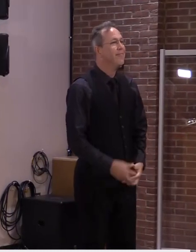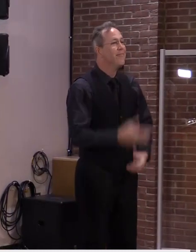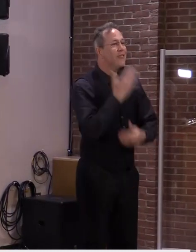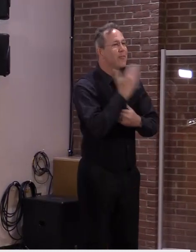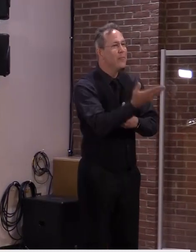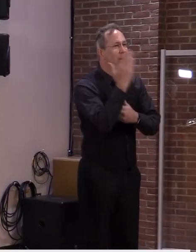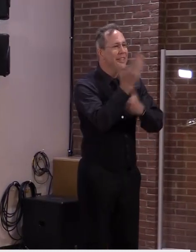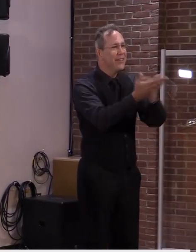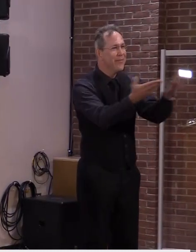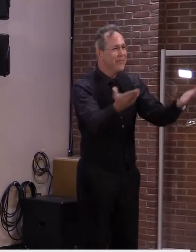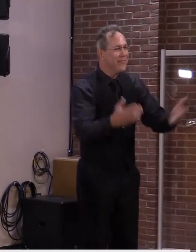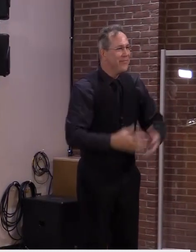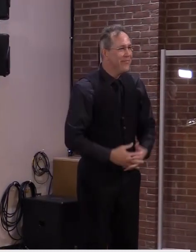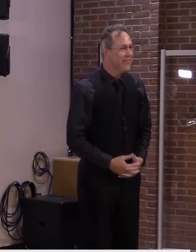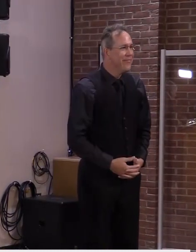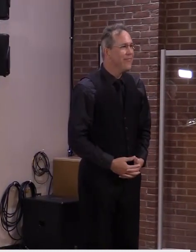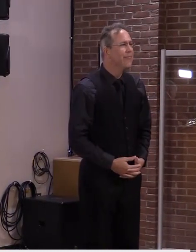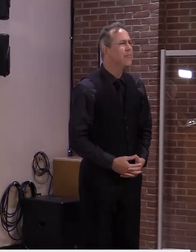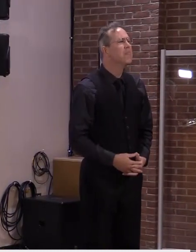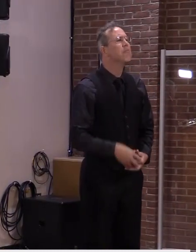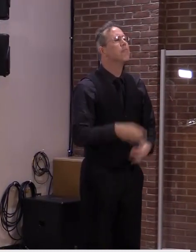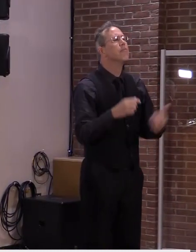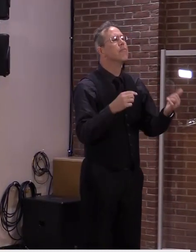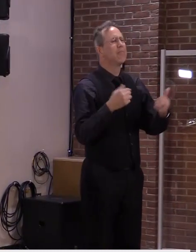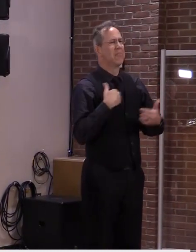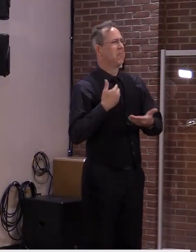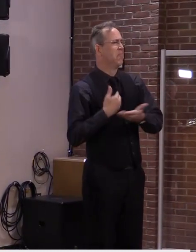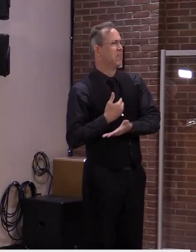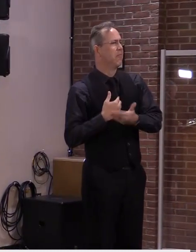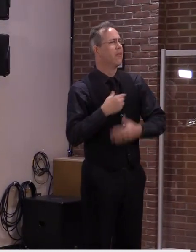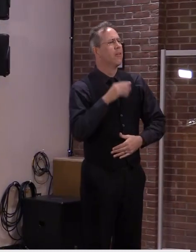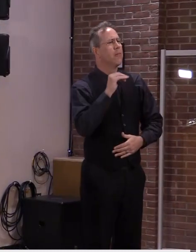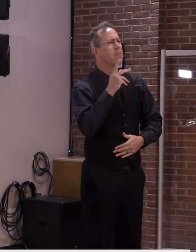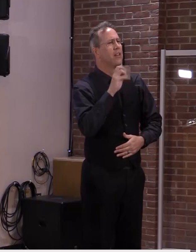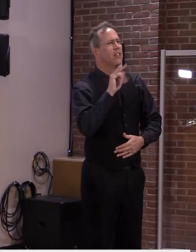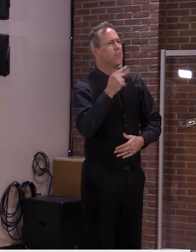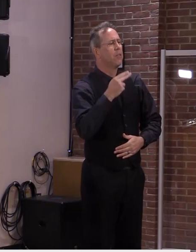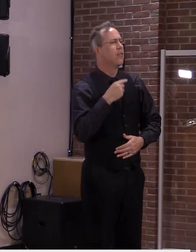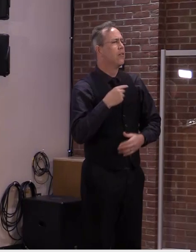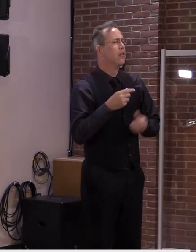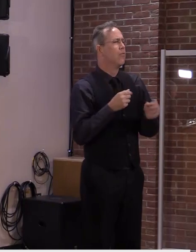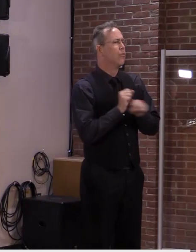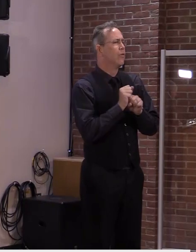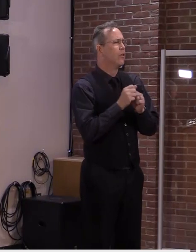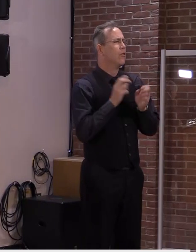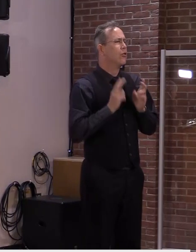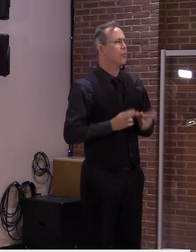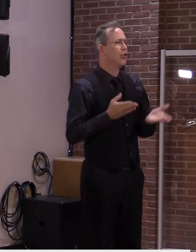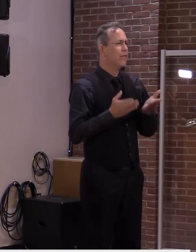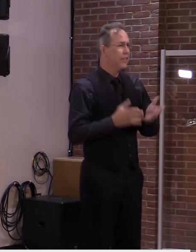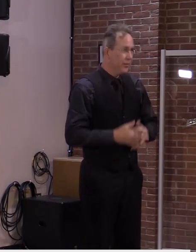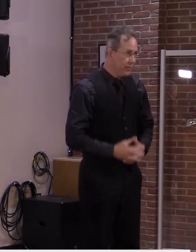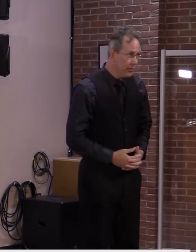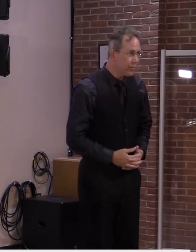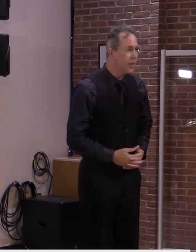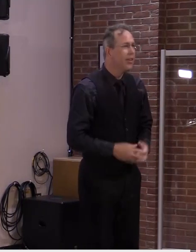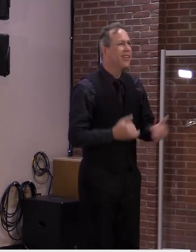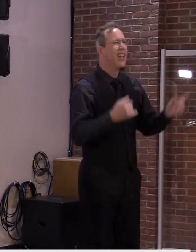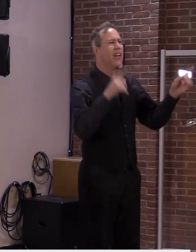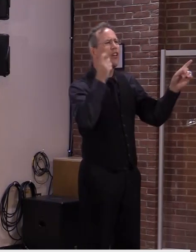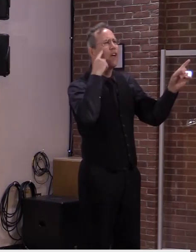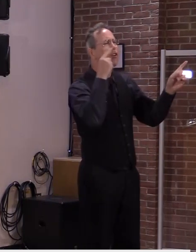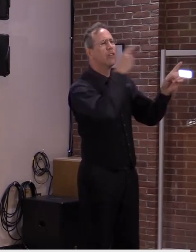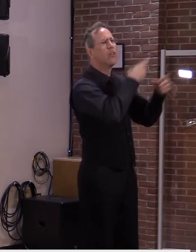Good morning, everyone. I'm Mike Smith, Secretary of the Agency of Human Services. Governor Scott is currently on another call with